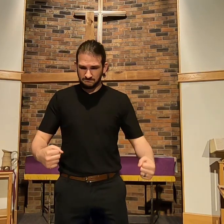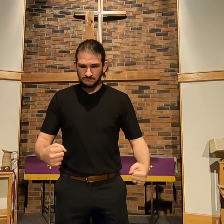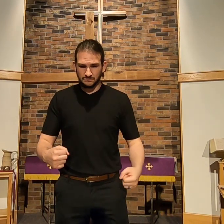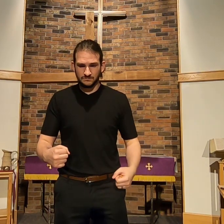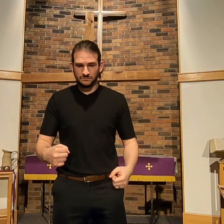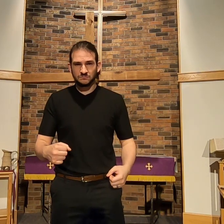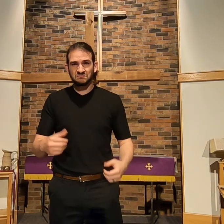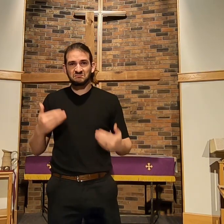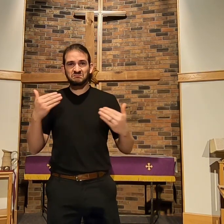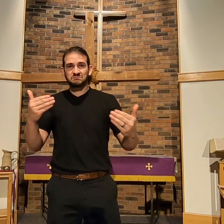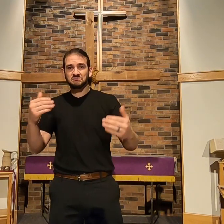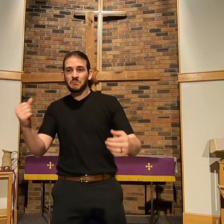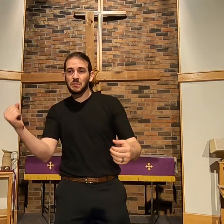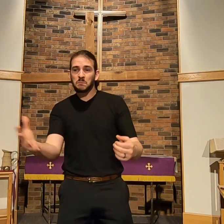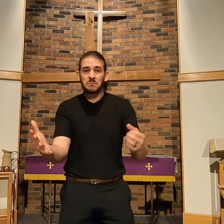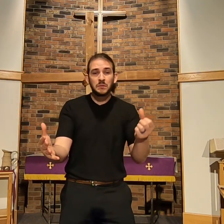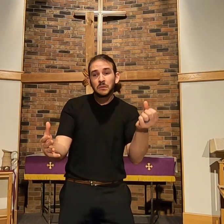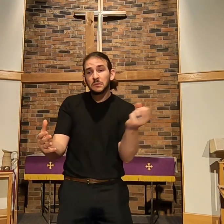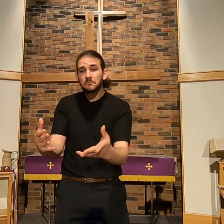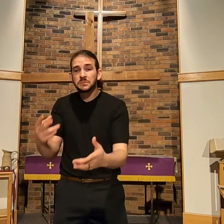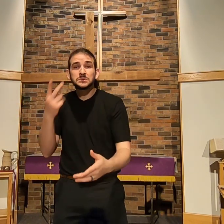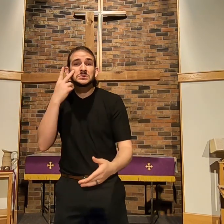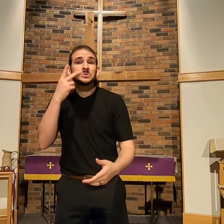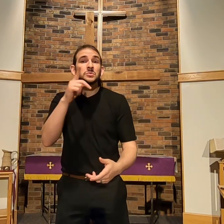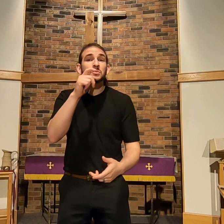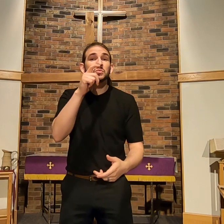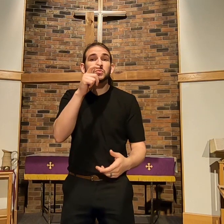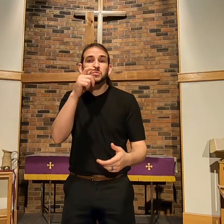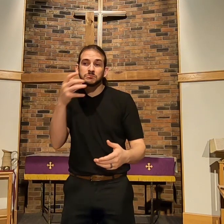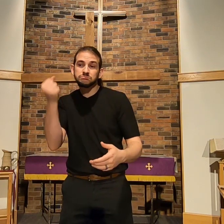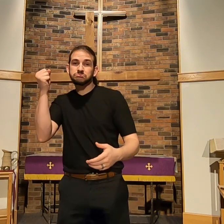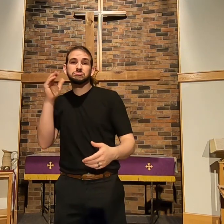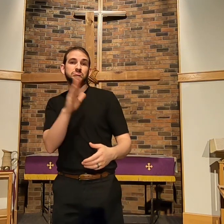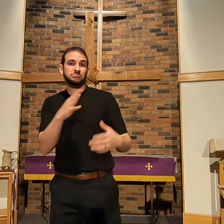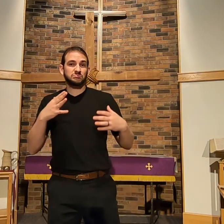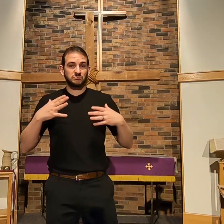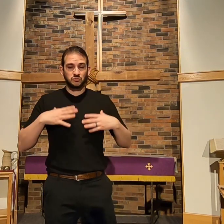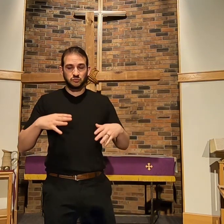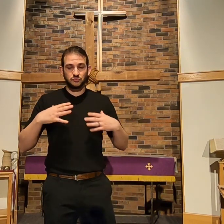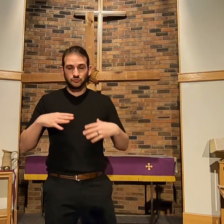And gambled to see who would get his clothes.